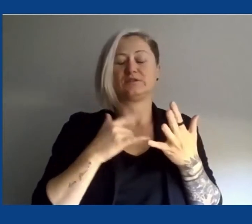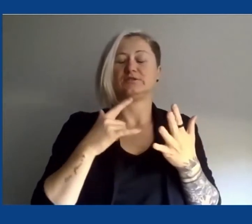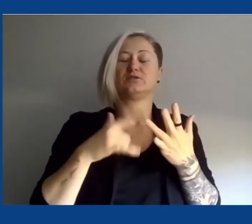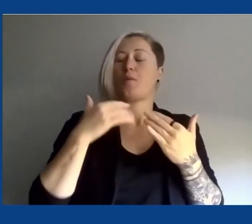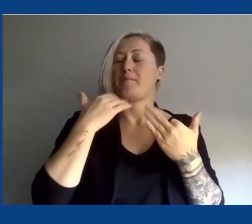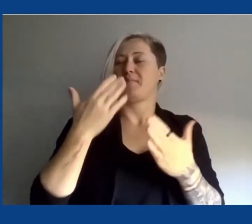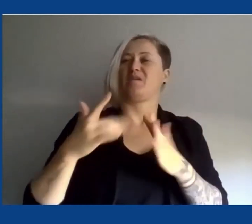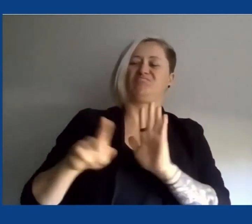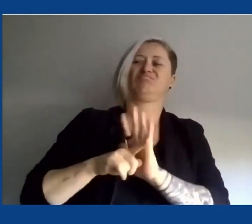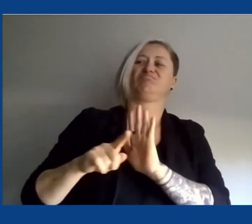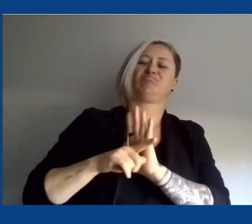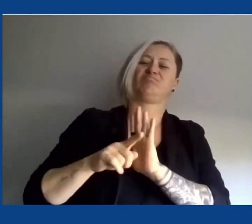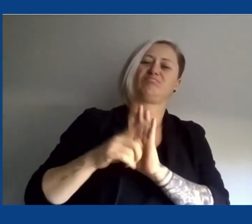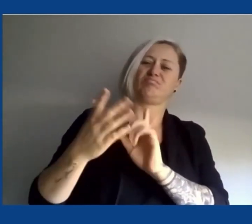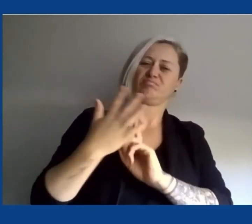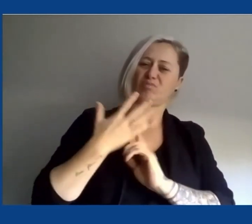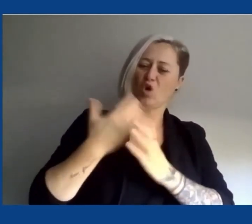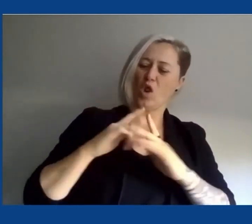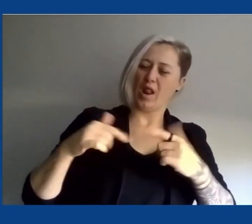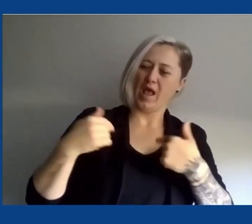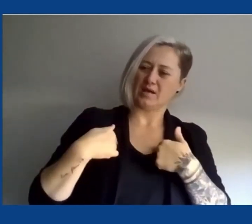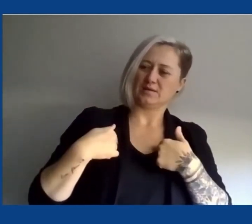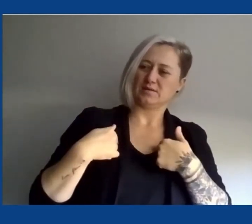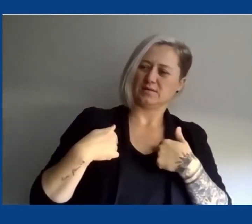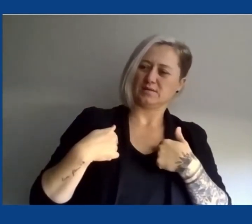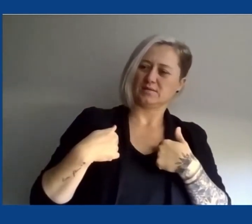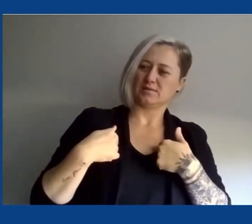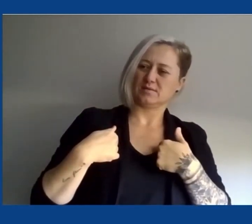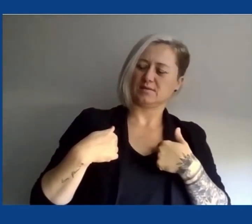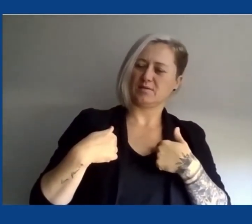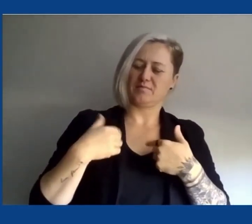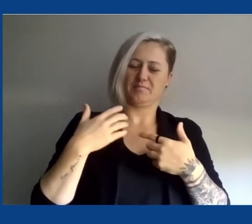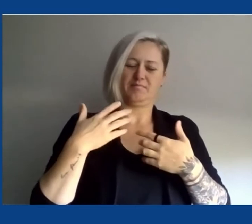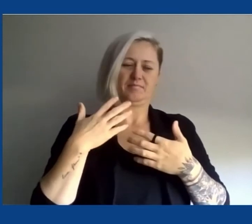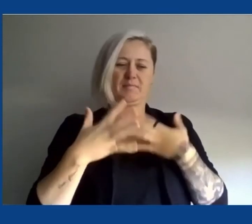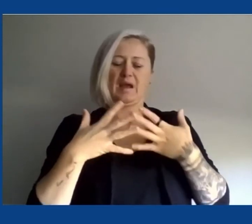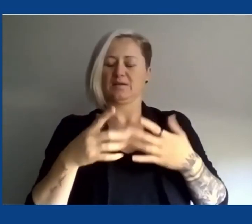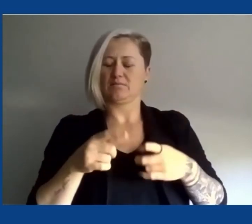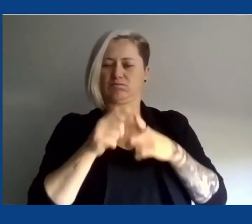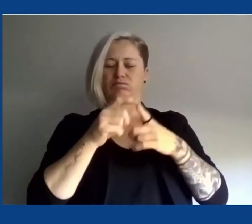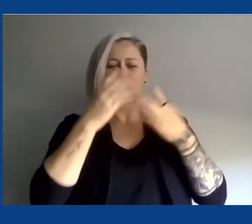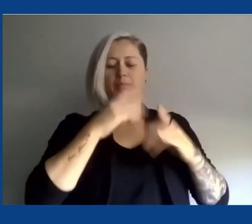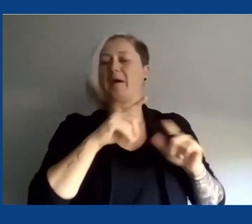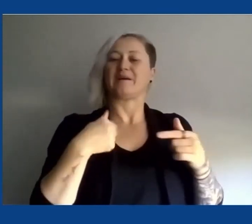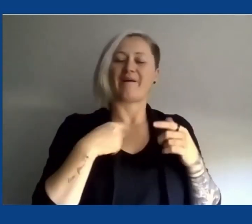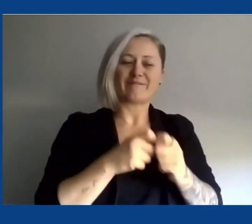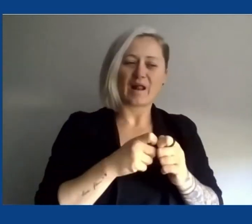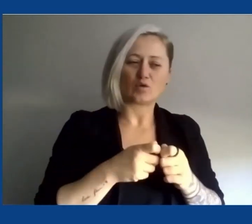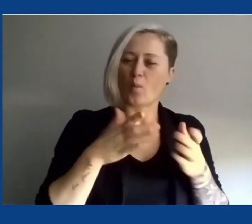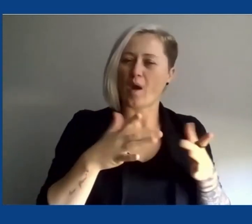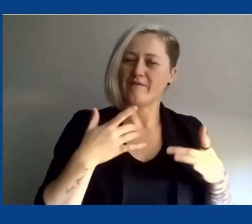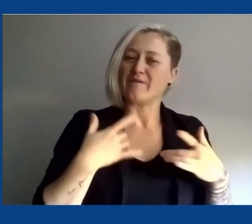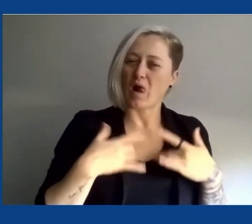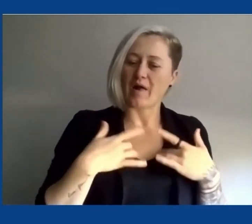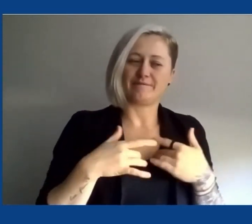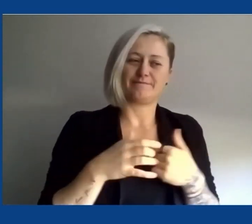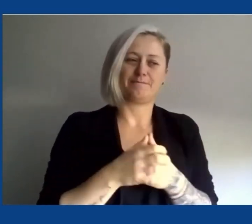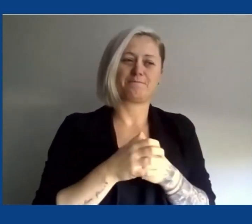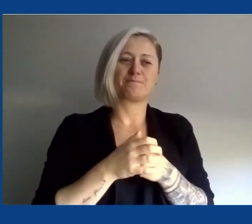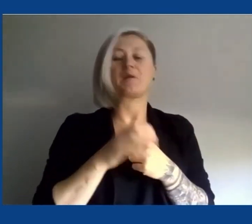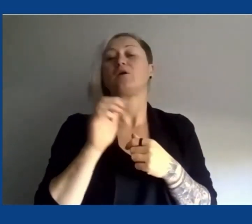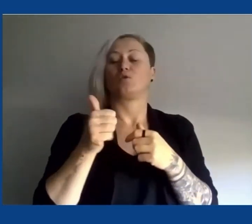us and no willingness to respect our values and way of life. You know, a good friend told me that her